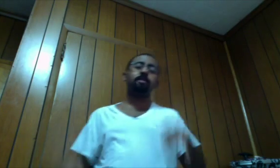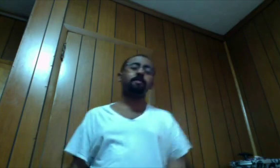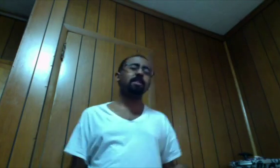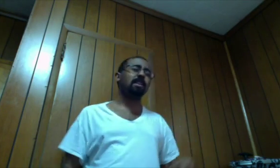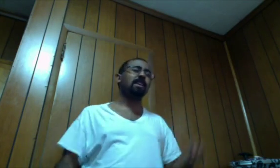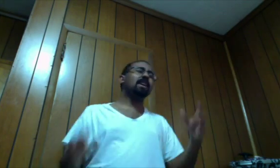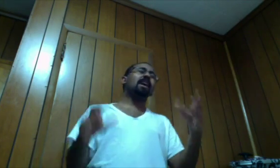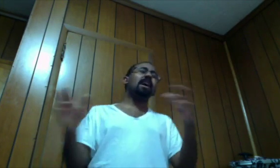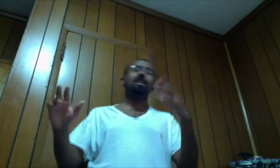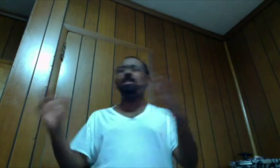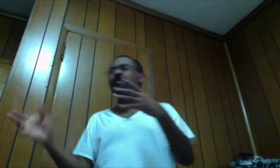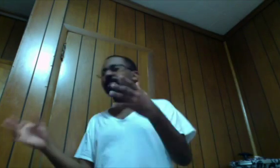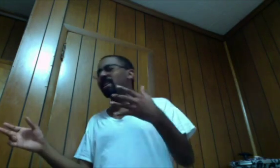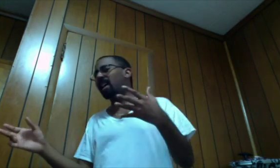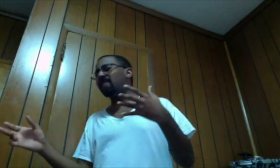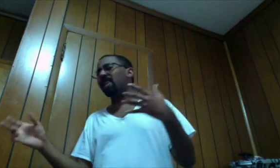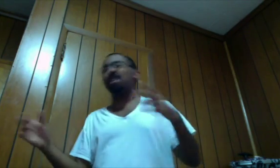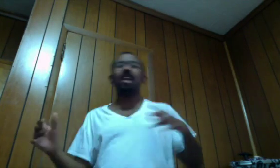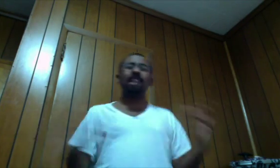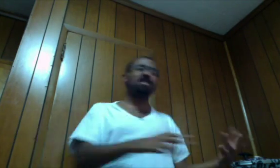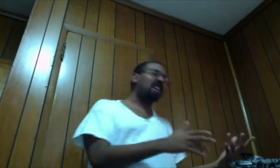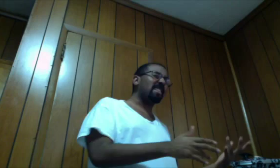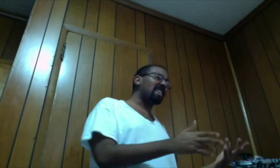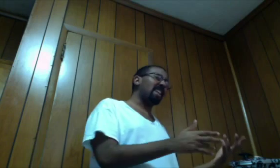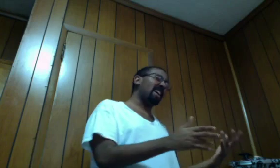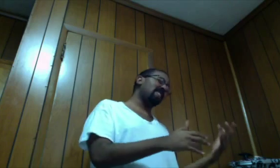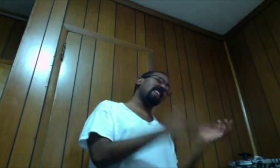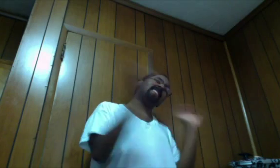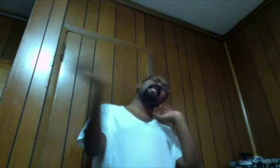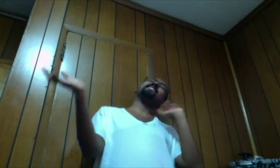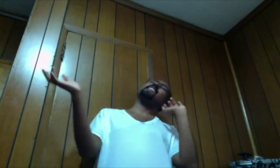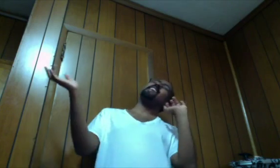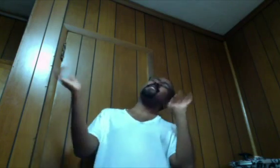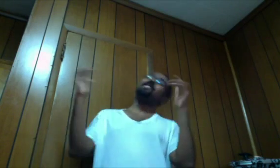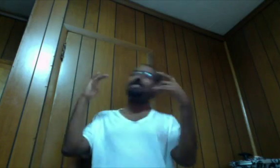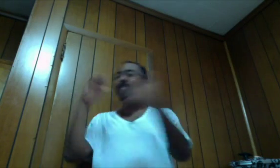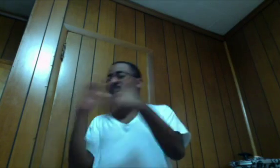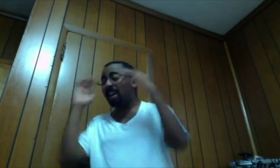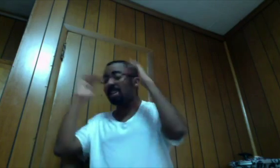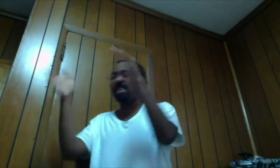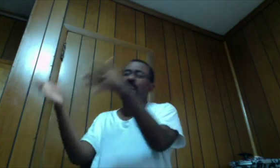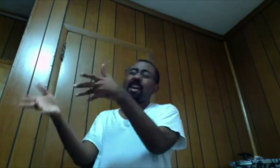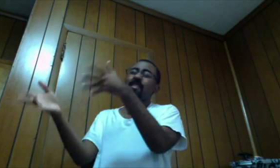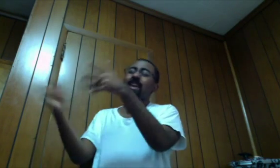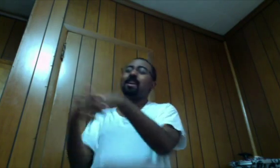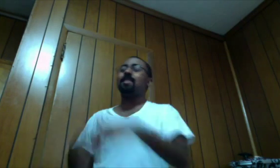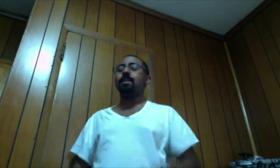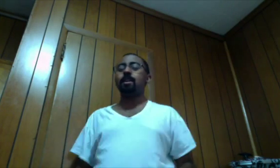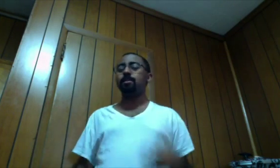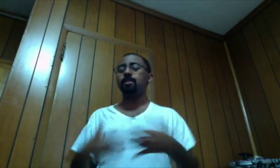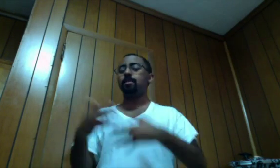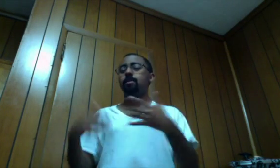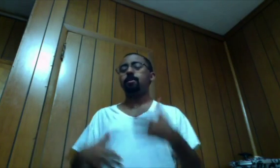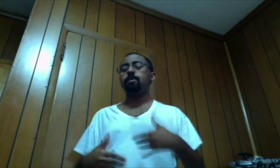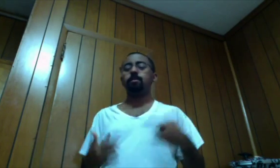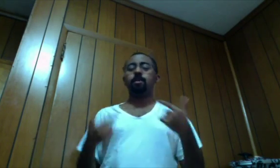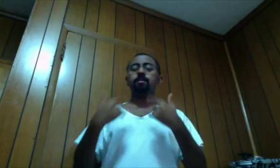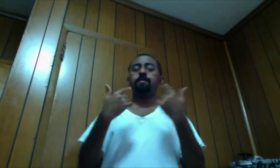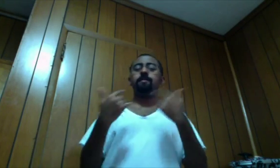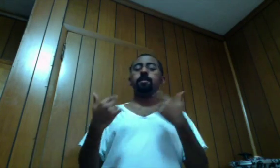conflicting, like, I don't know if it's an anime. Like, Avatar isn't an anime, and this isn't an anime, so, oh my god, is it an anime? Like, I don't know. Also, why do you fuckers